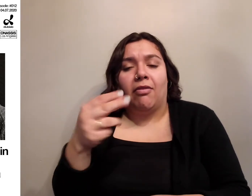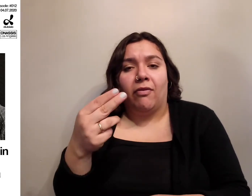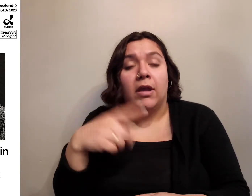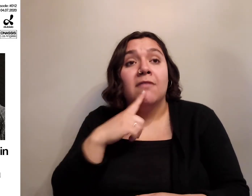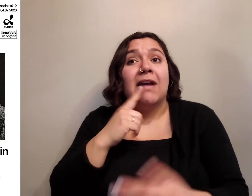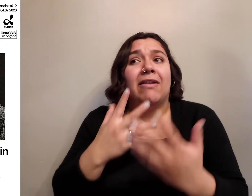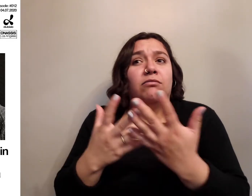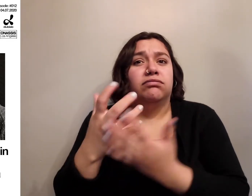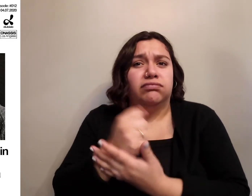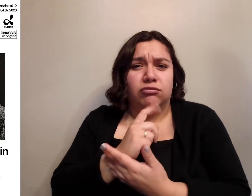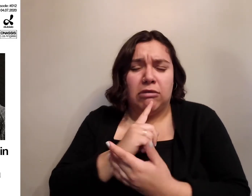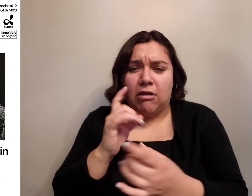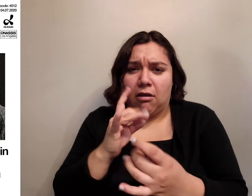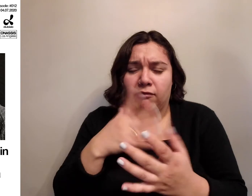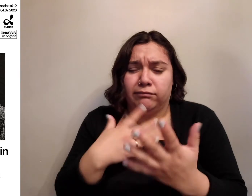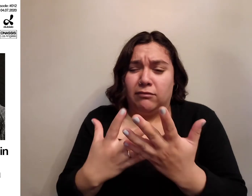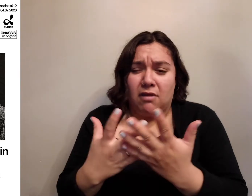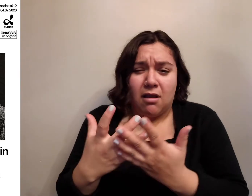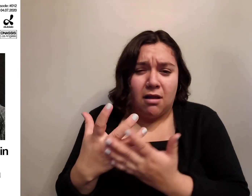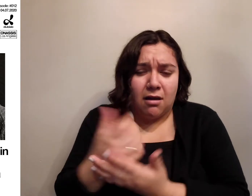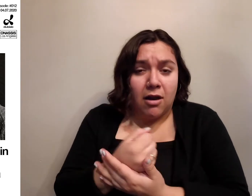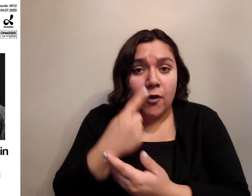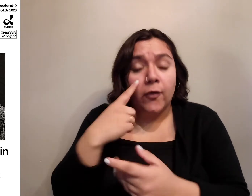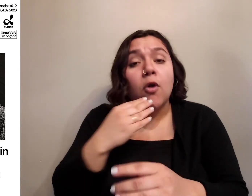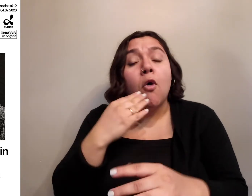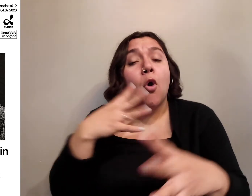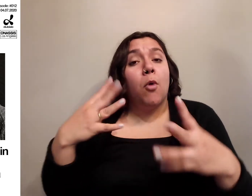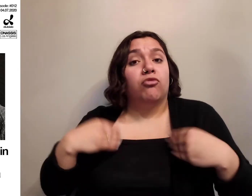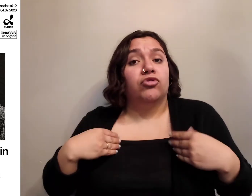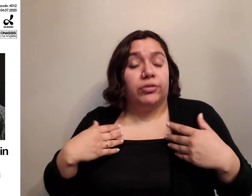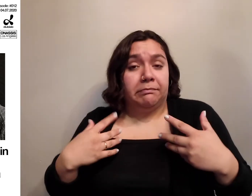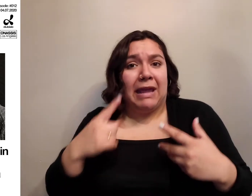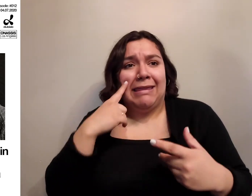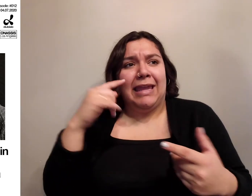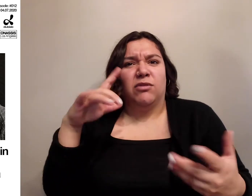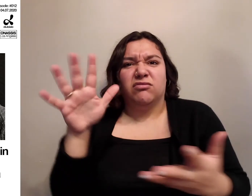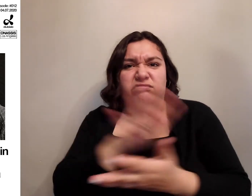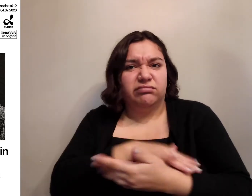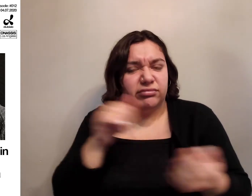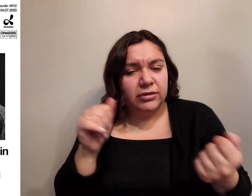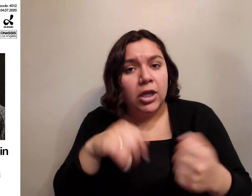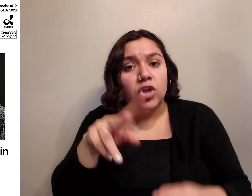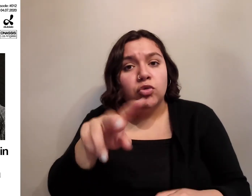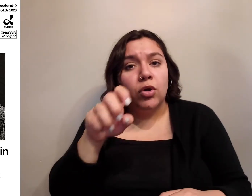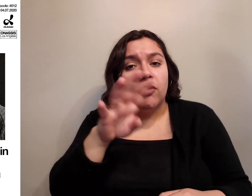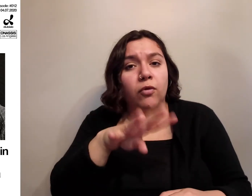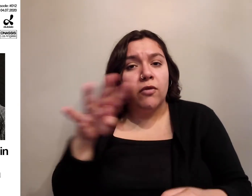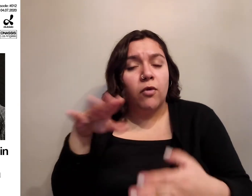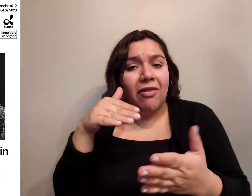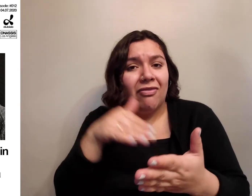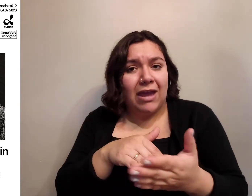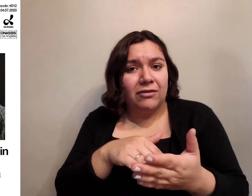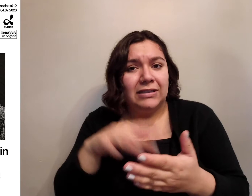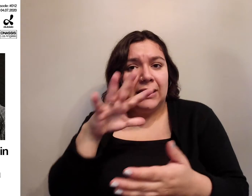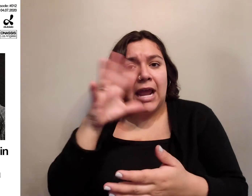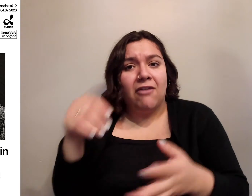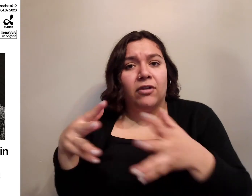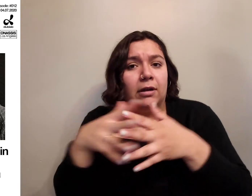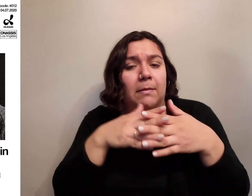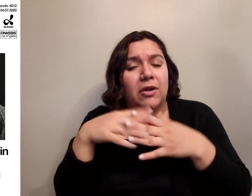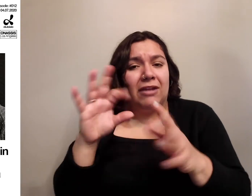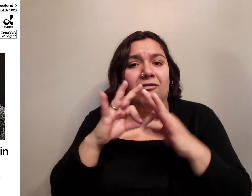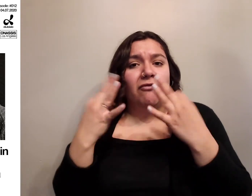accumulated painstakingly in home ownership was eviscerated. 244,000 African American